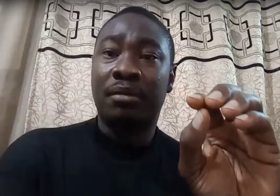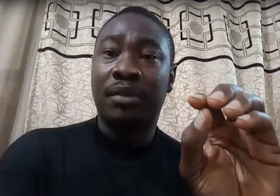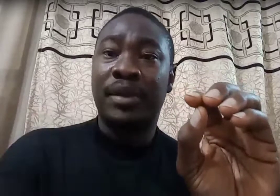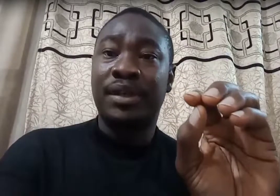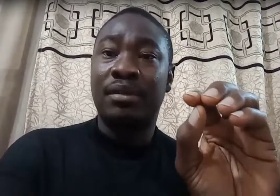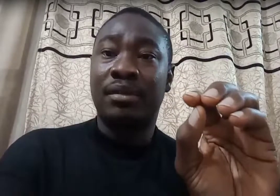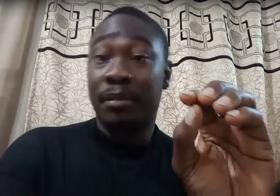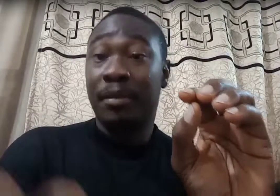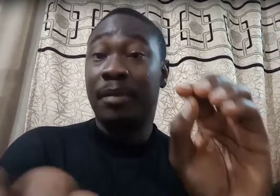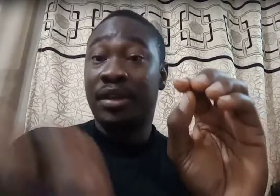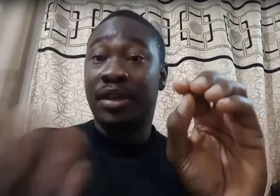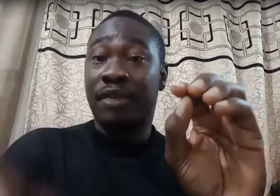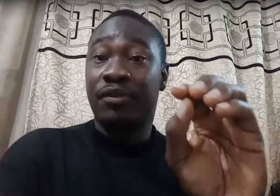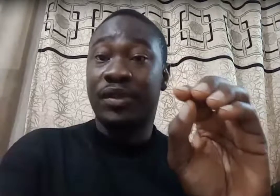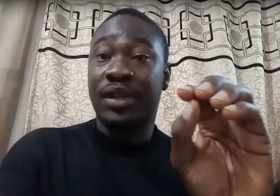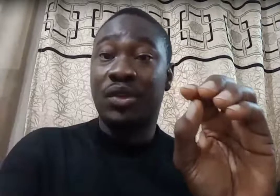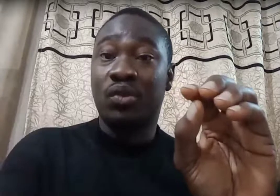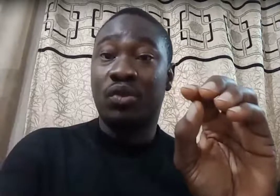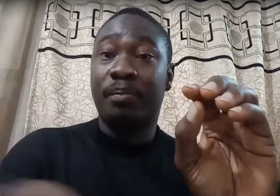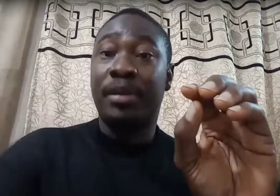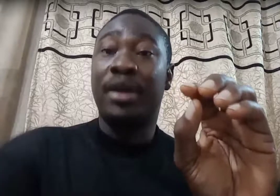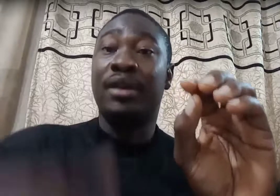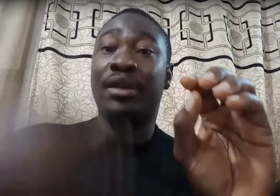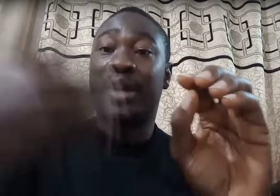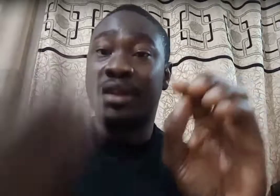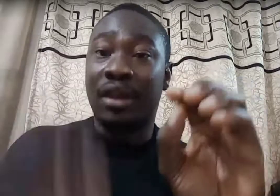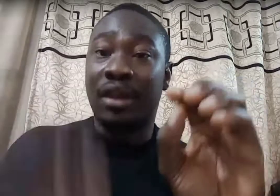to, it will pay that deaf when you sign it distinctly.